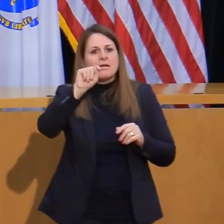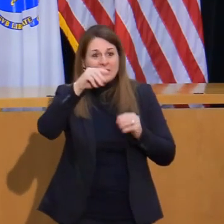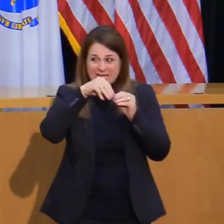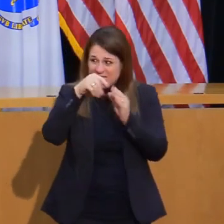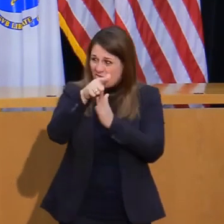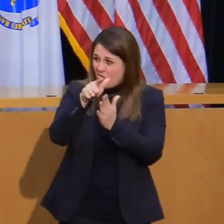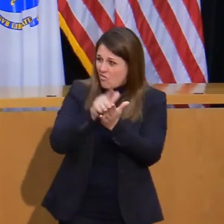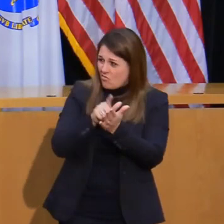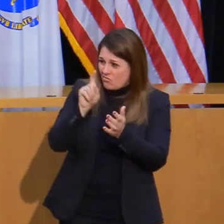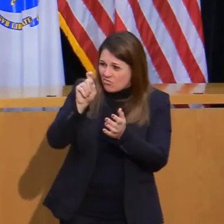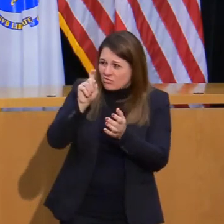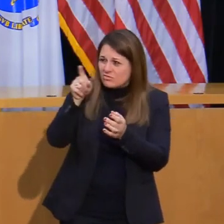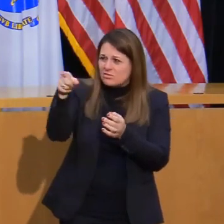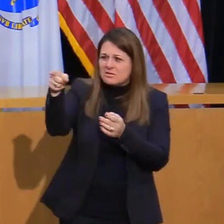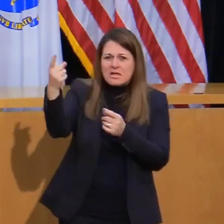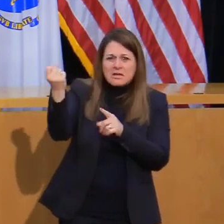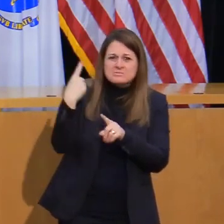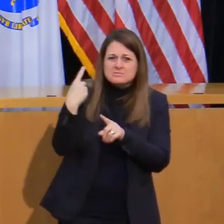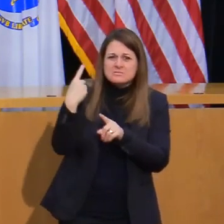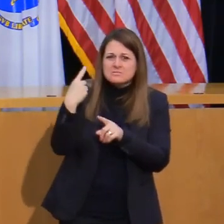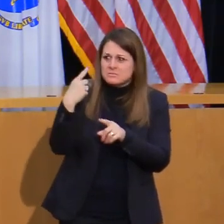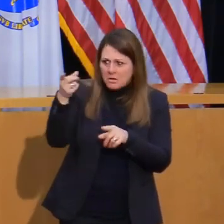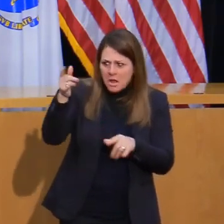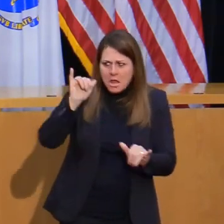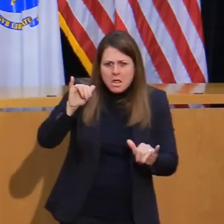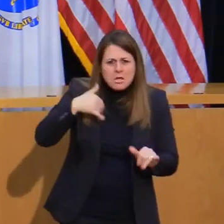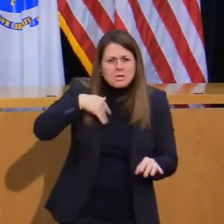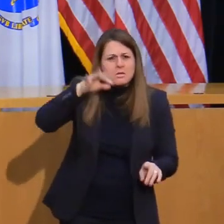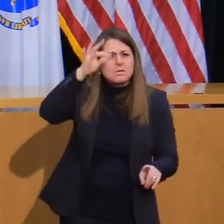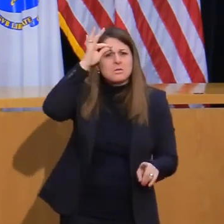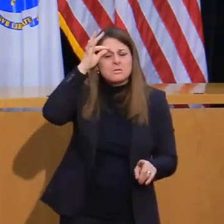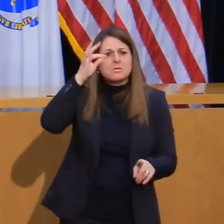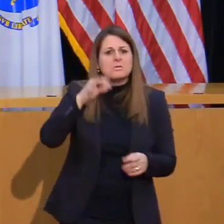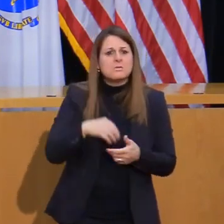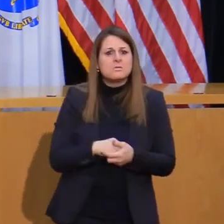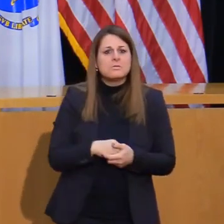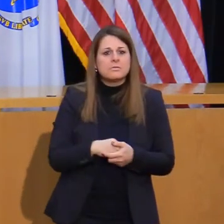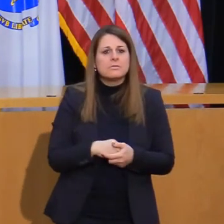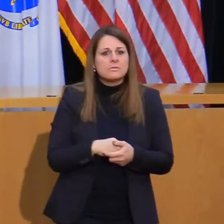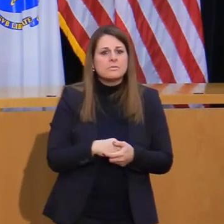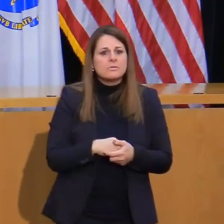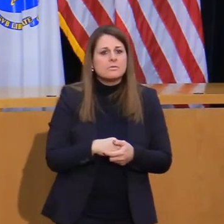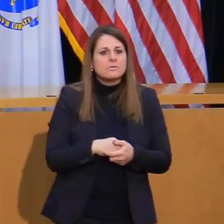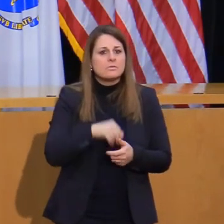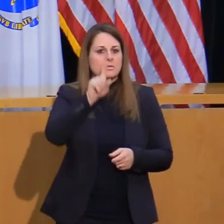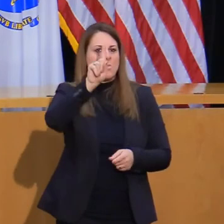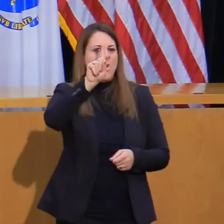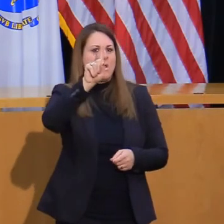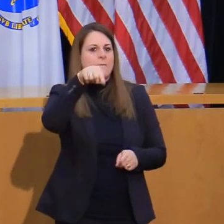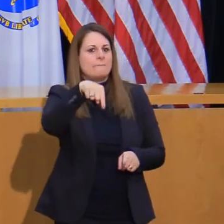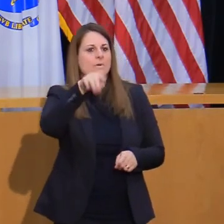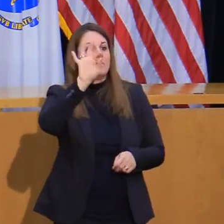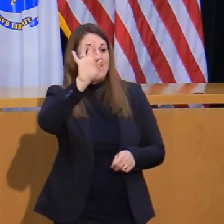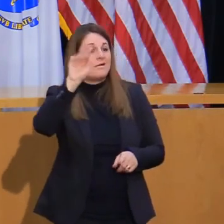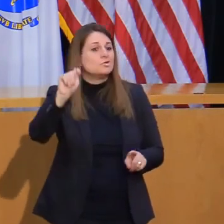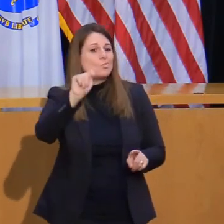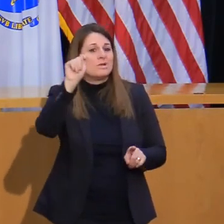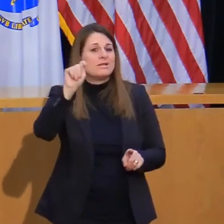I'm just not familiar with this. When did they announce it? It's part of Biden's plan. It was in a news release that the White House put